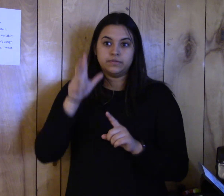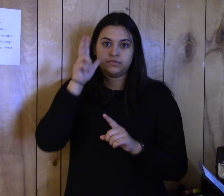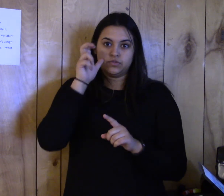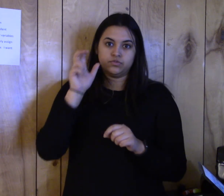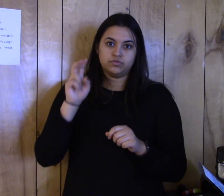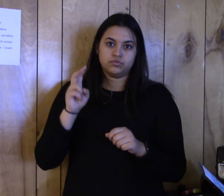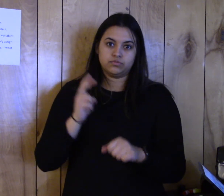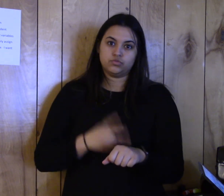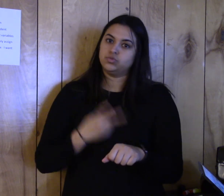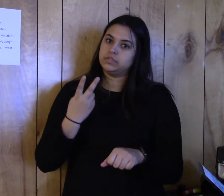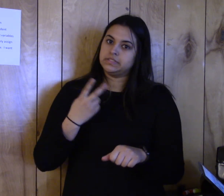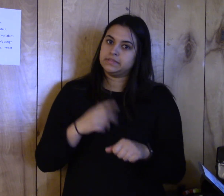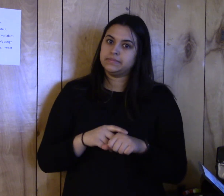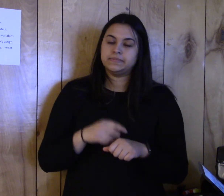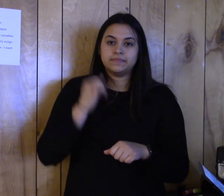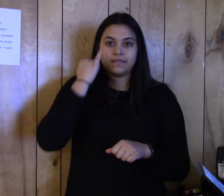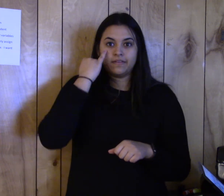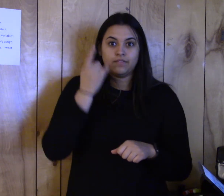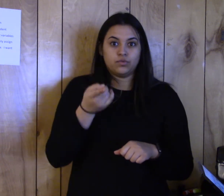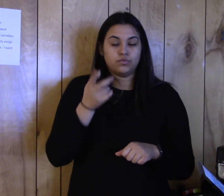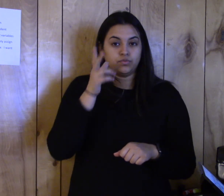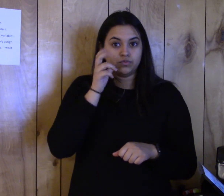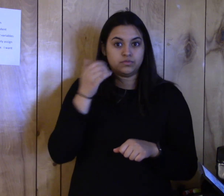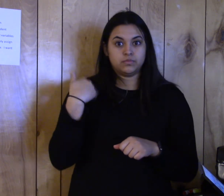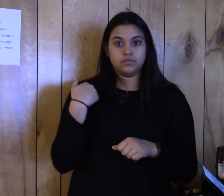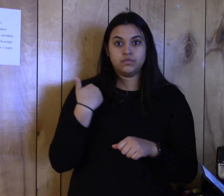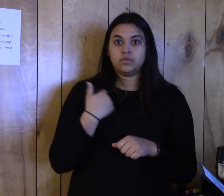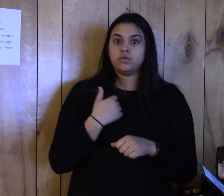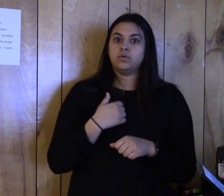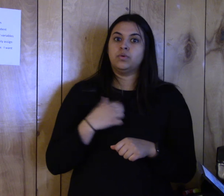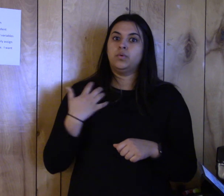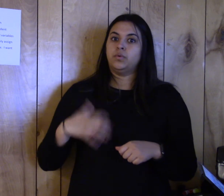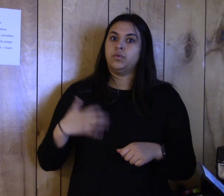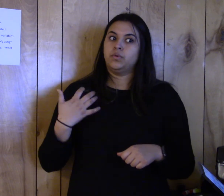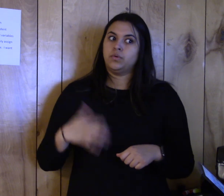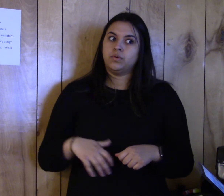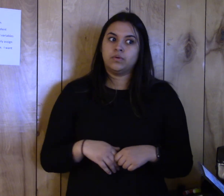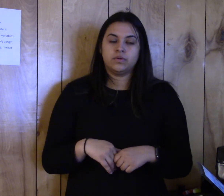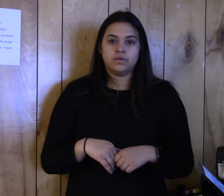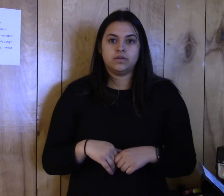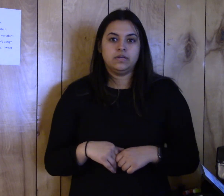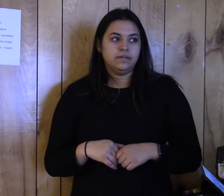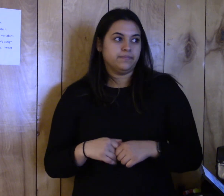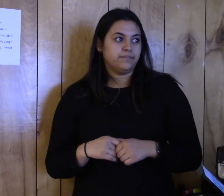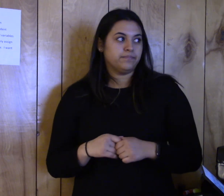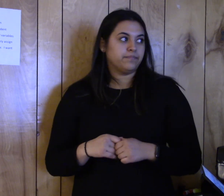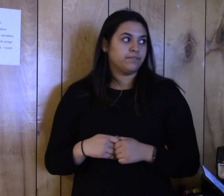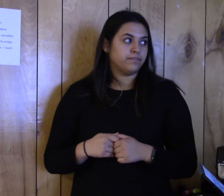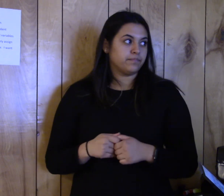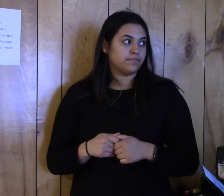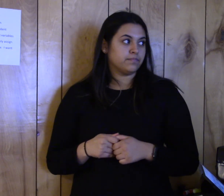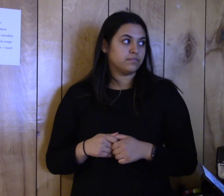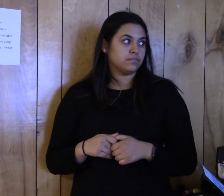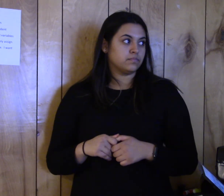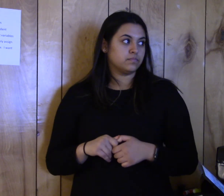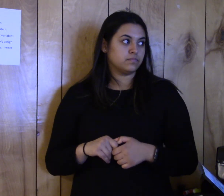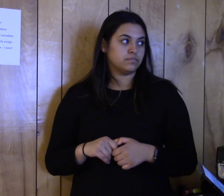unmistakable sound. If you've ever heard it before, it sends chills down your spine. But my attitude